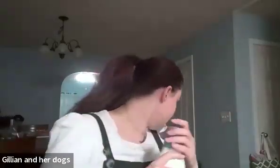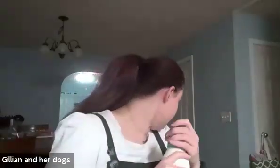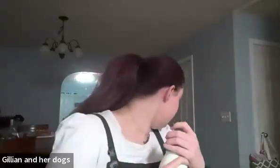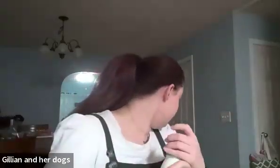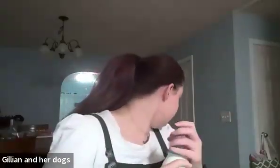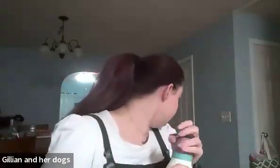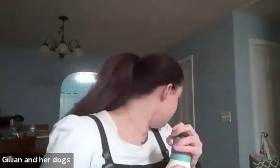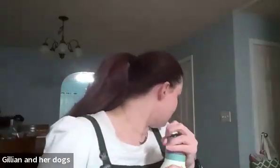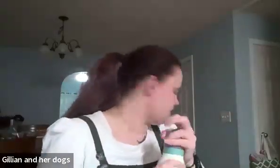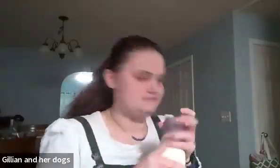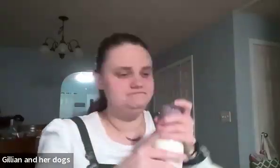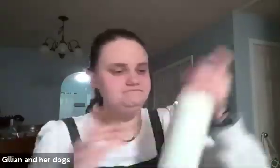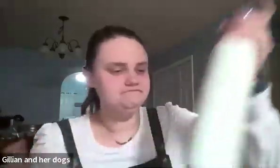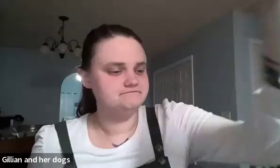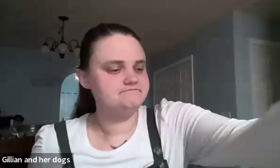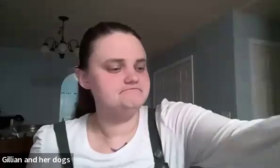What are you doing? Okay.